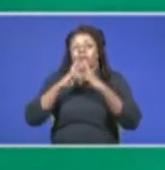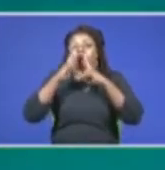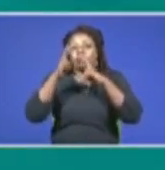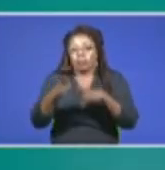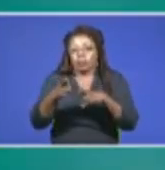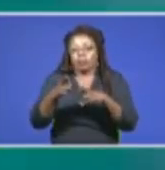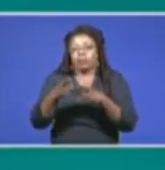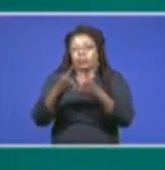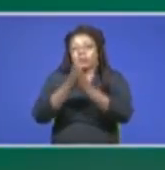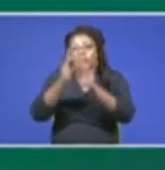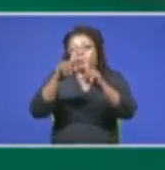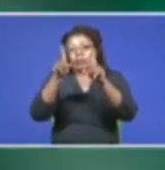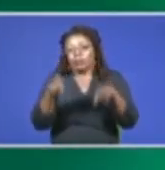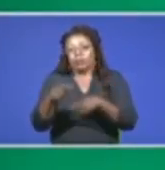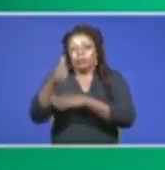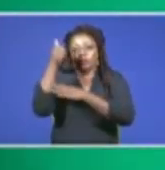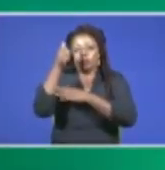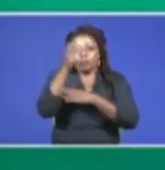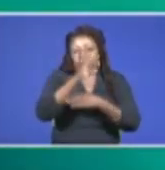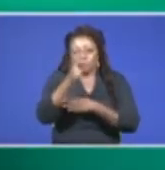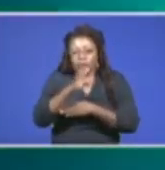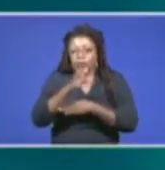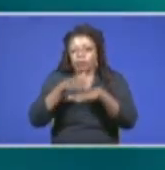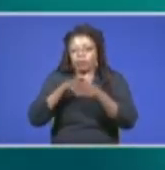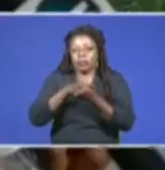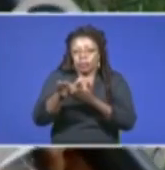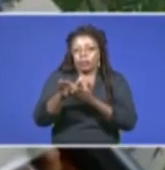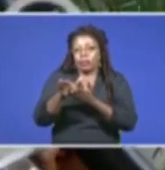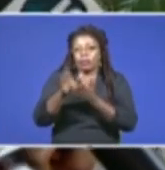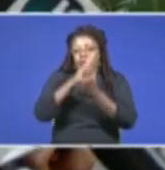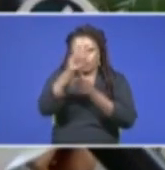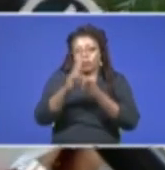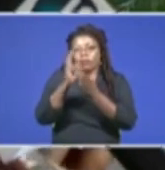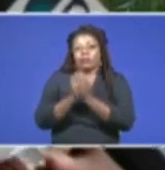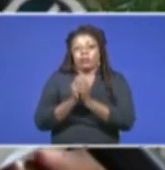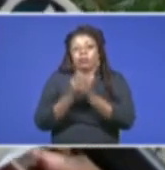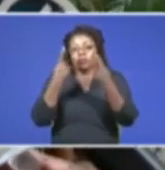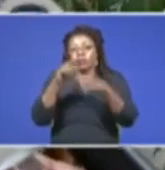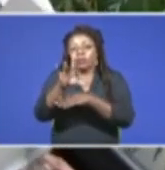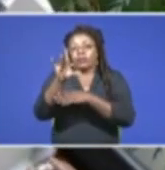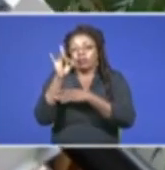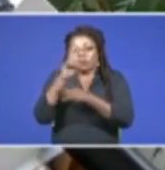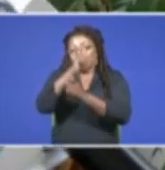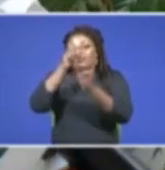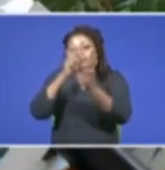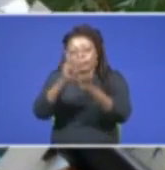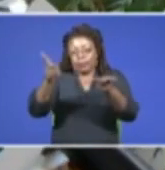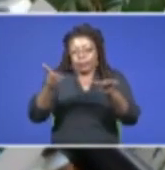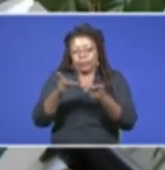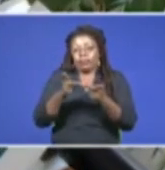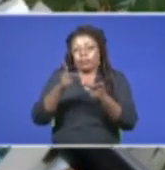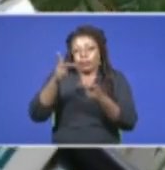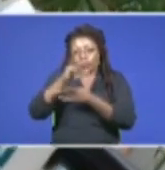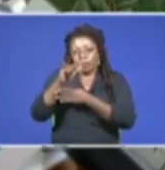way when asked if any officials had resumed the search since the video surfaced. What we're trying to do is find the exact coordinates of the wreckage. Once that's done,